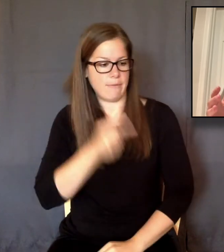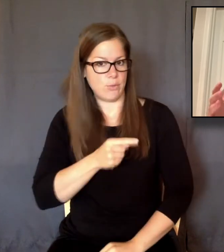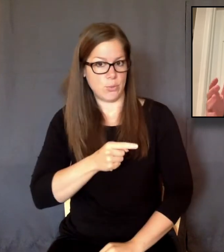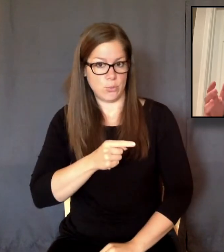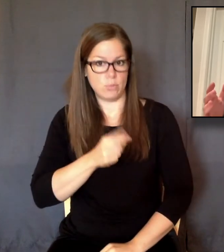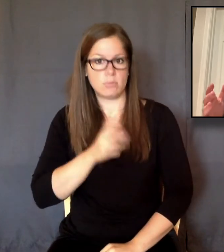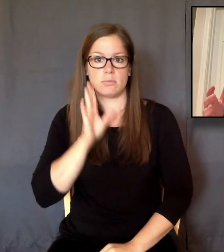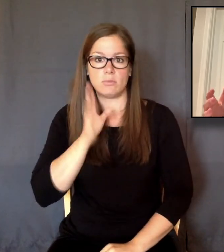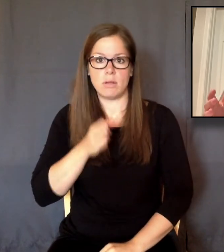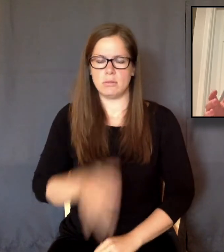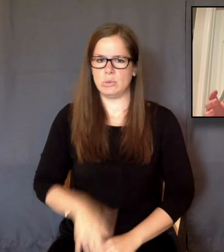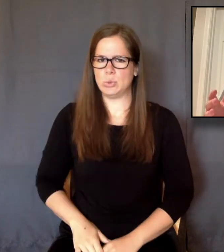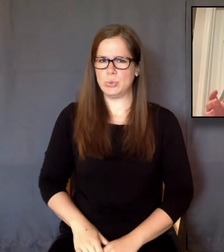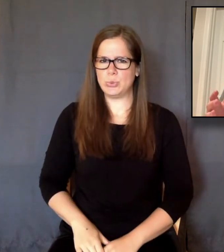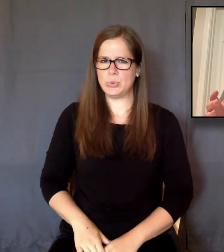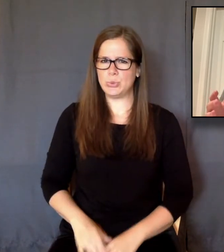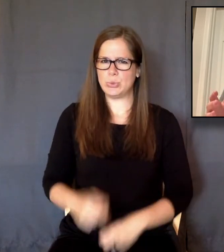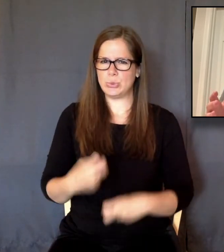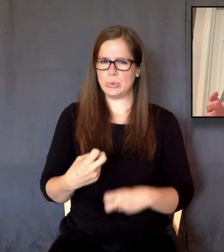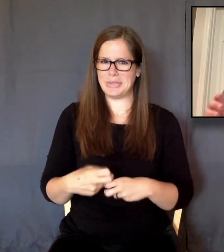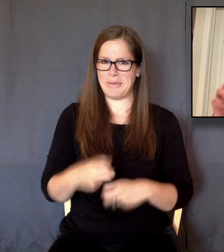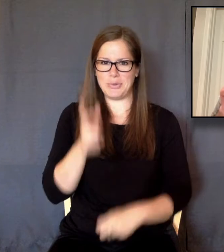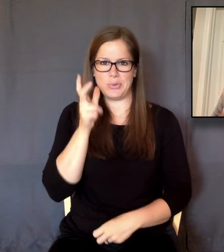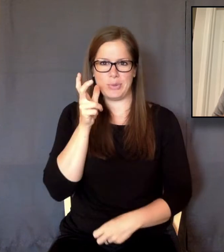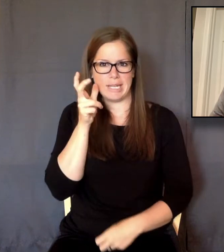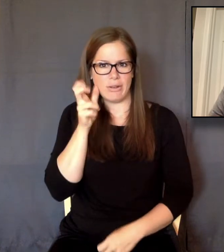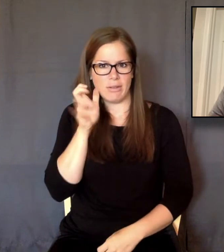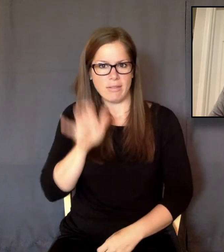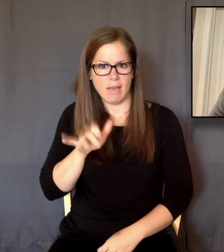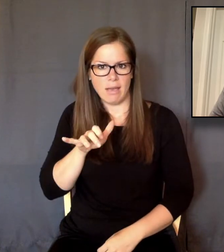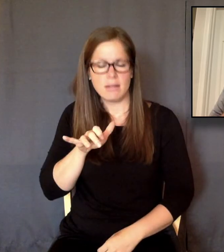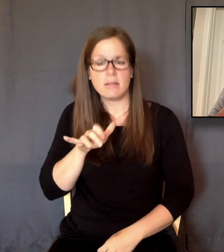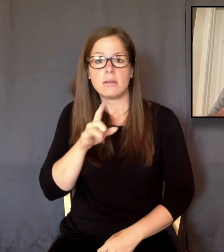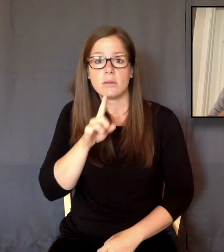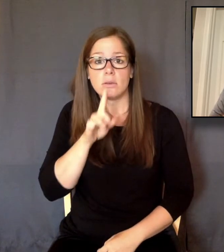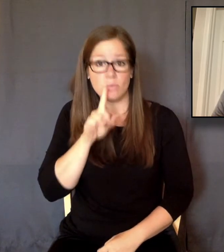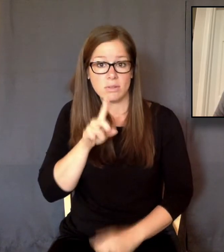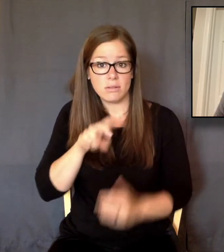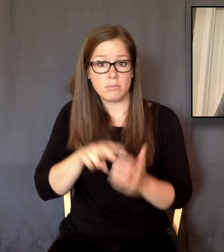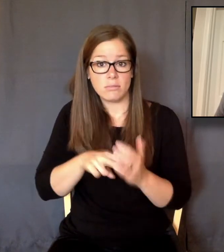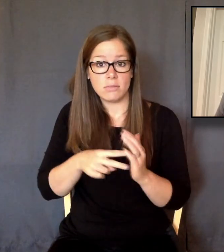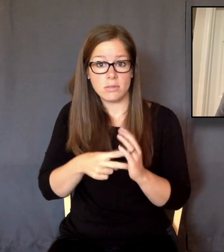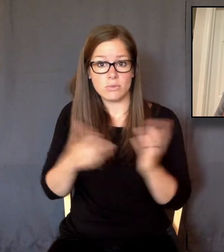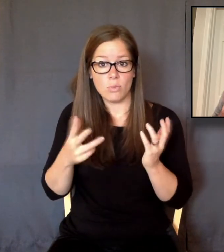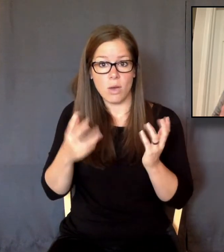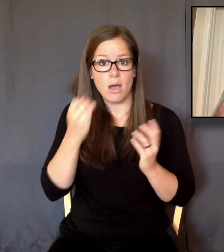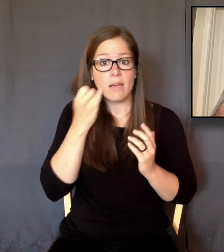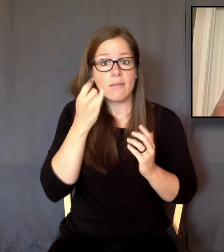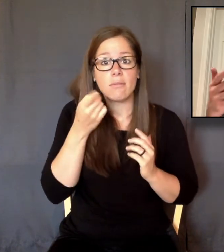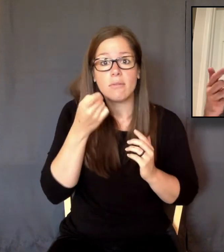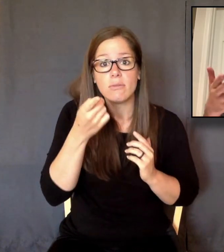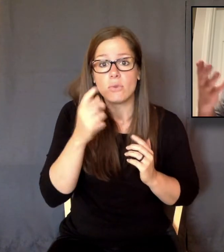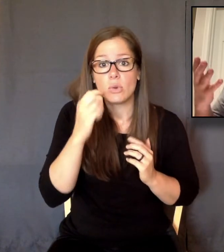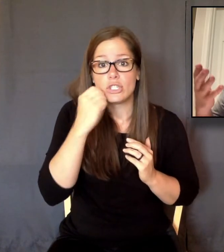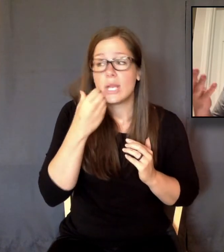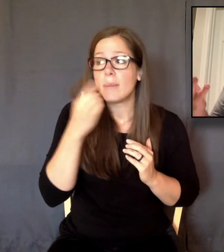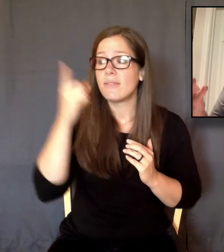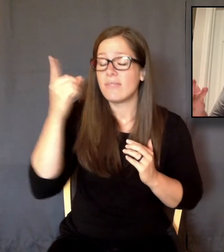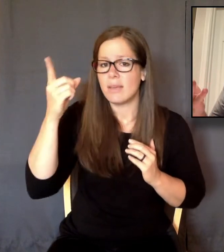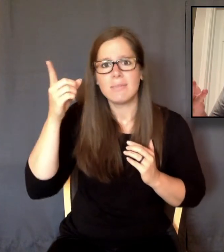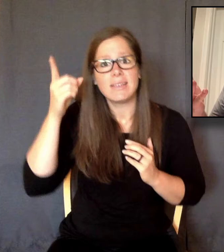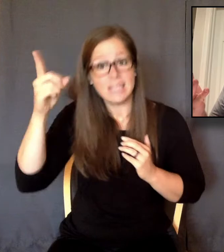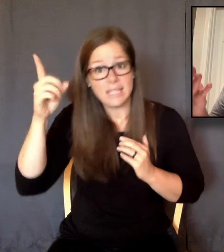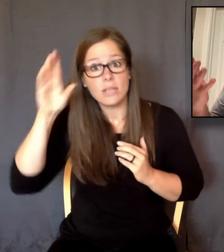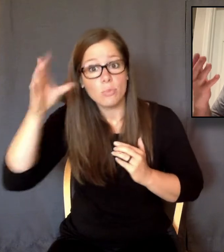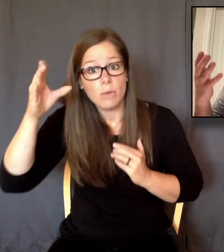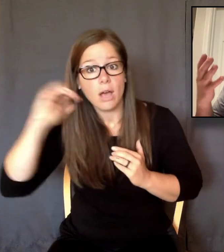of Jesus. A lot of people don't. But the reality is this. If you're ashamed of him, he's going to be ashamed of you. He said it, not me. So take